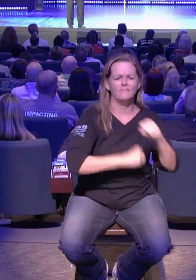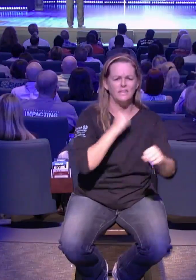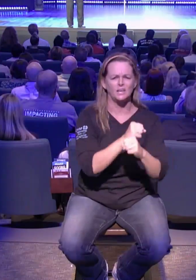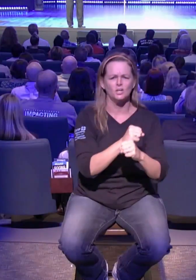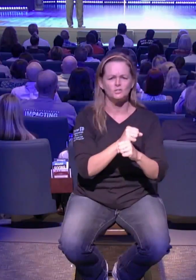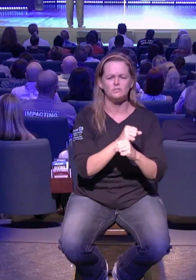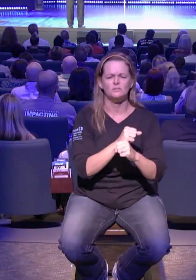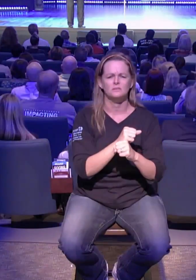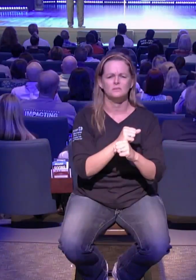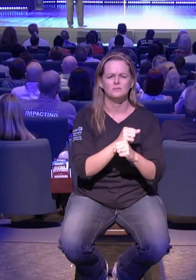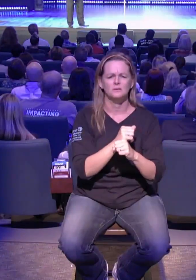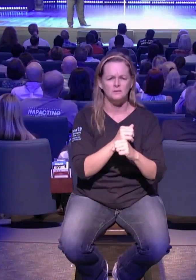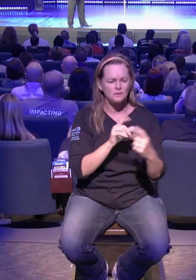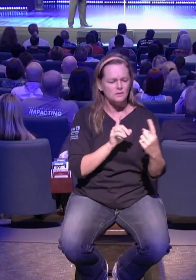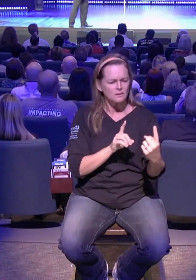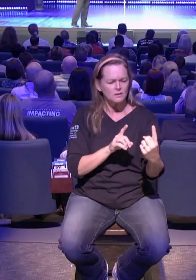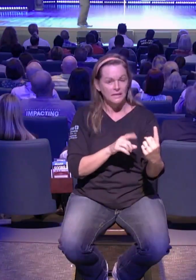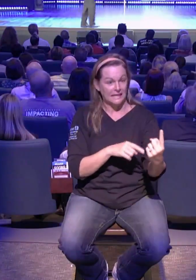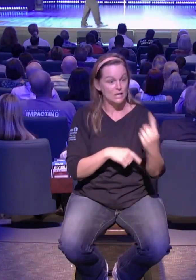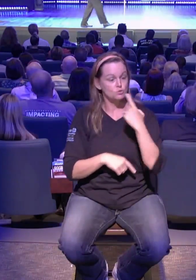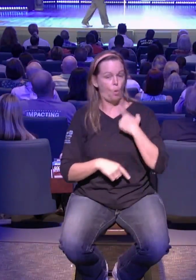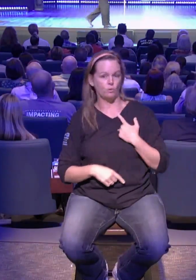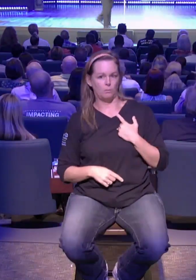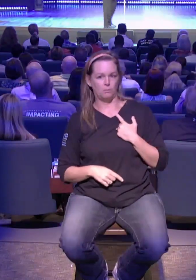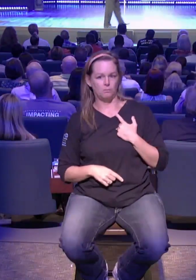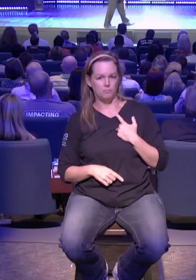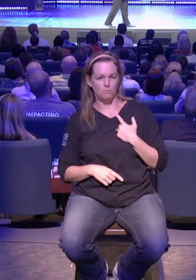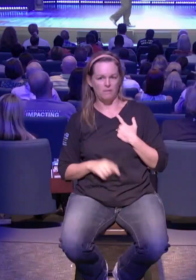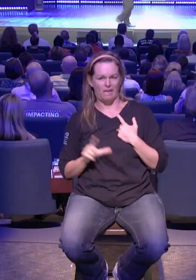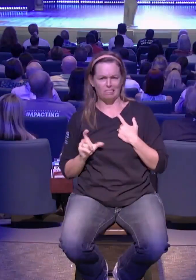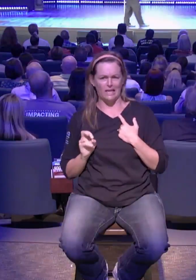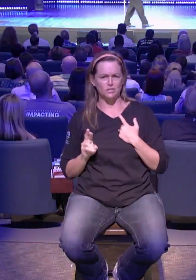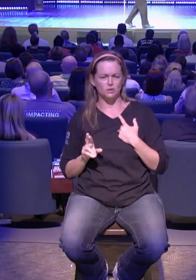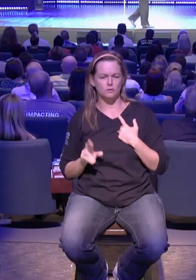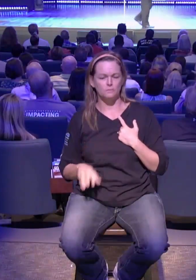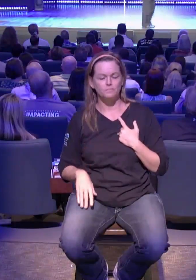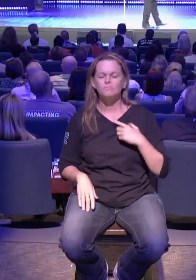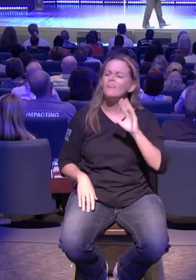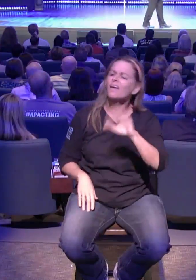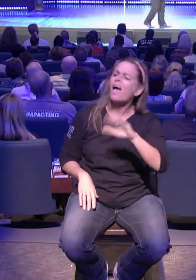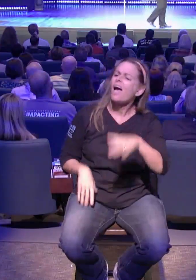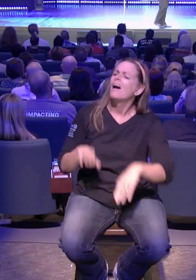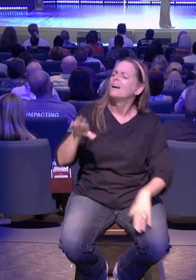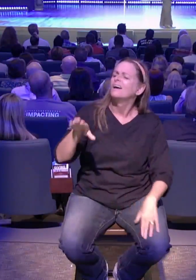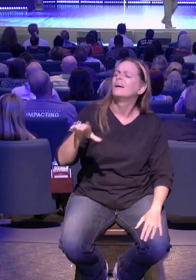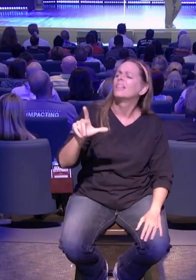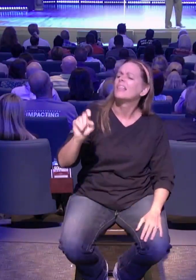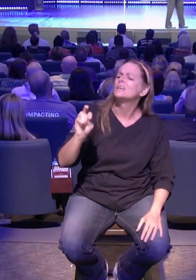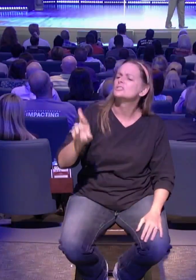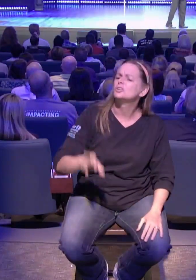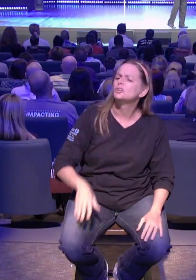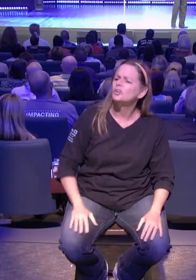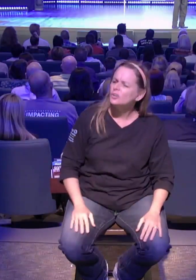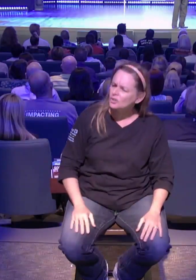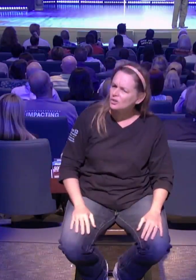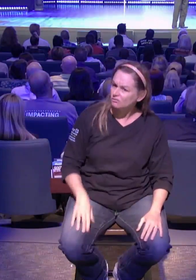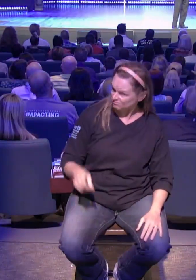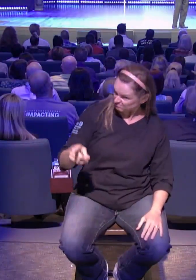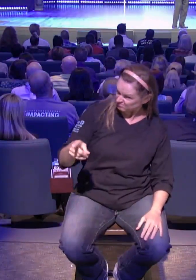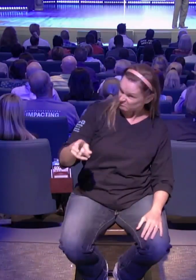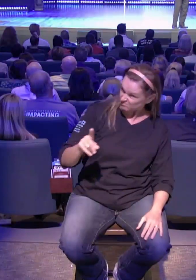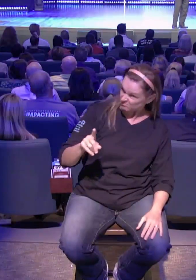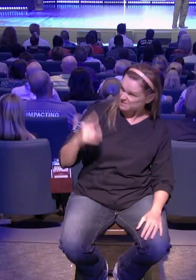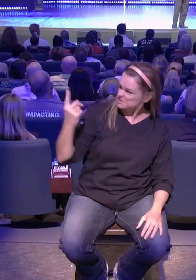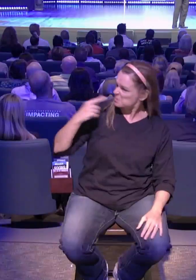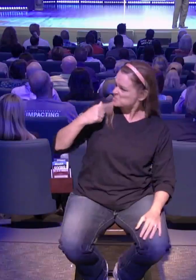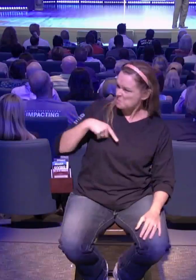Lester. Floored him. Here's what the guy said. He said, hey, Lester, I heard that you're a Christian.